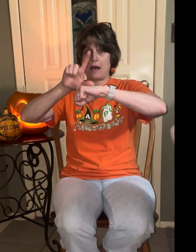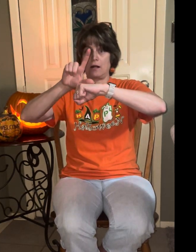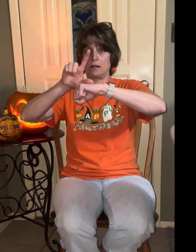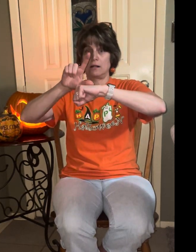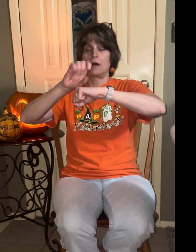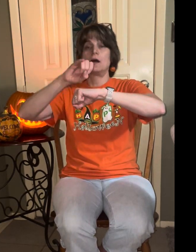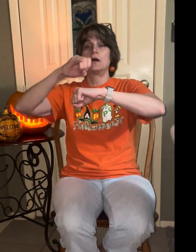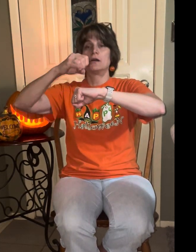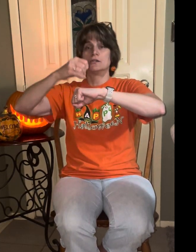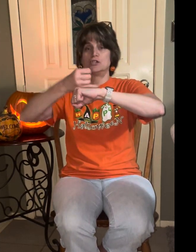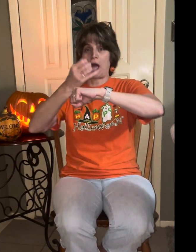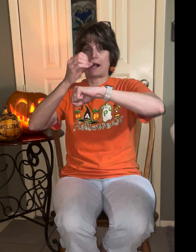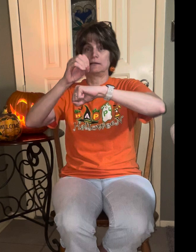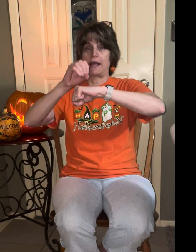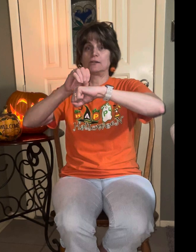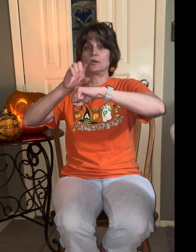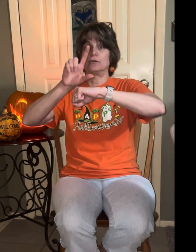J-O-L, jack-o'-lantern,